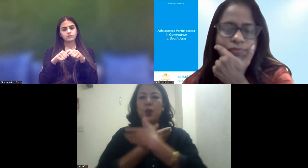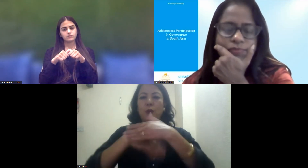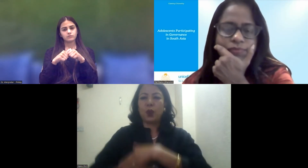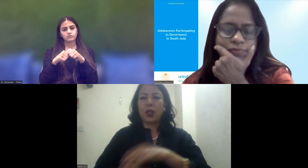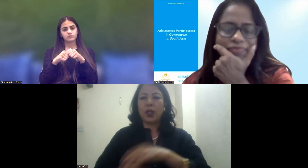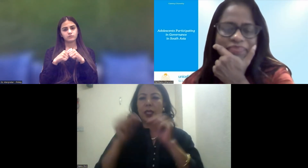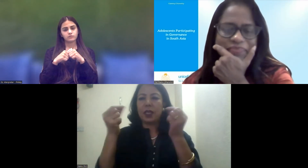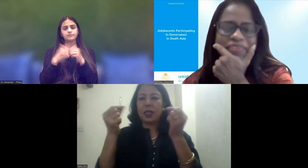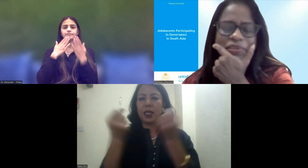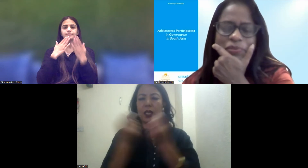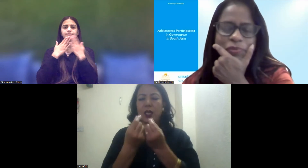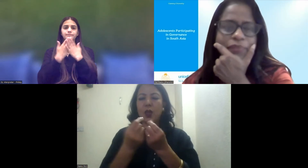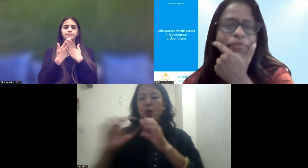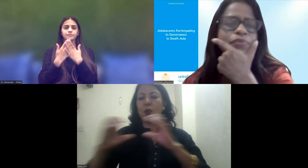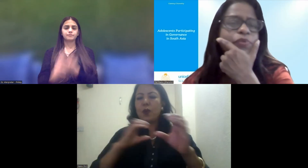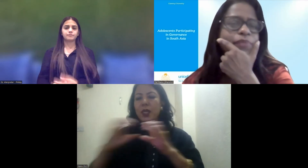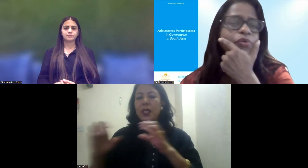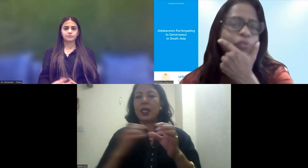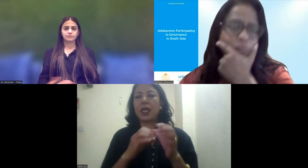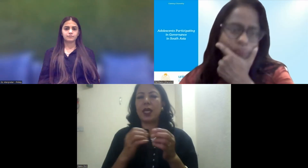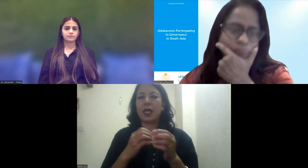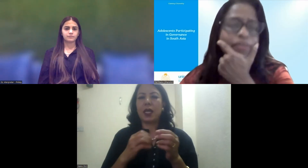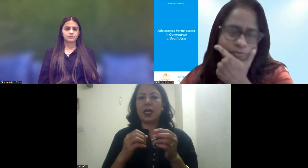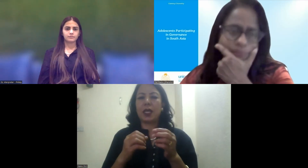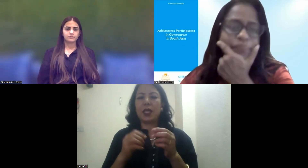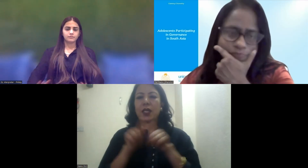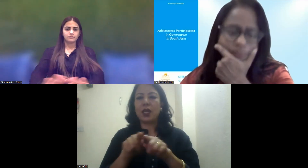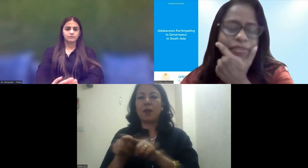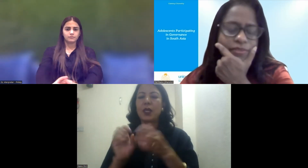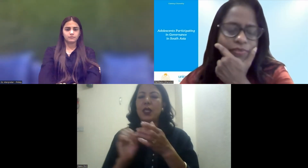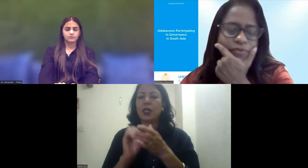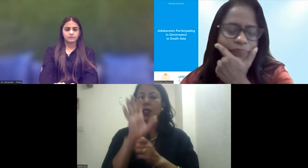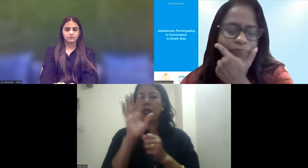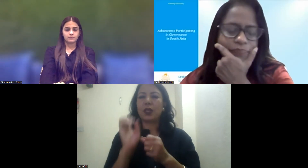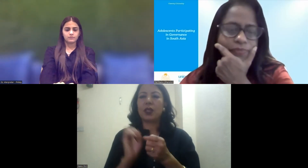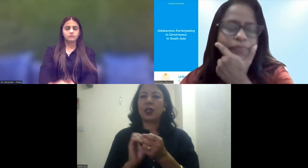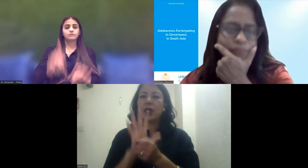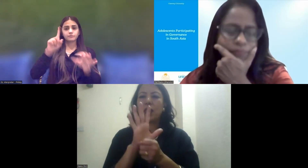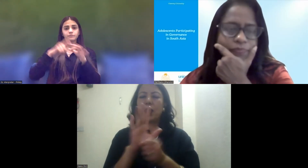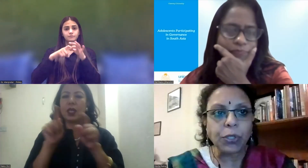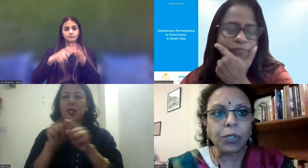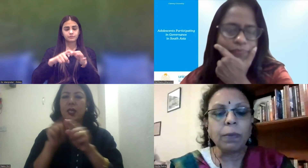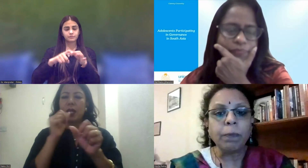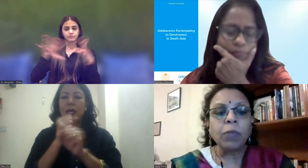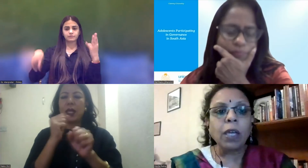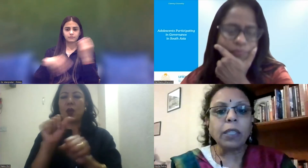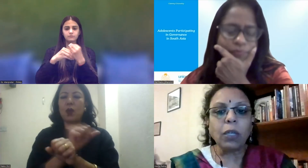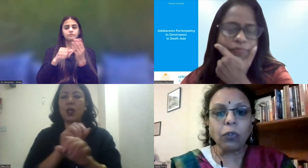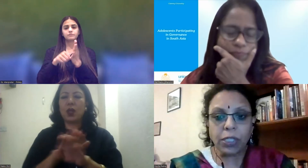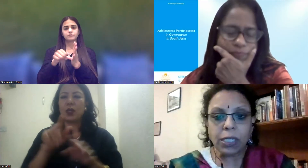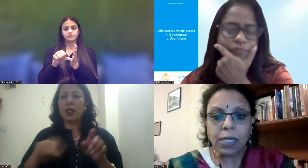Government of Bhutan. Thank you. Thank you, Sonam. Thank May you so I add a little bit to that? Yes, because the question was also on implementation.